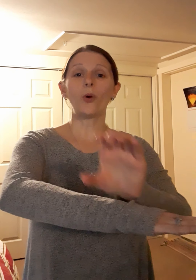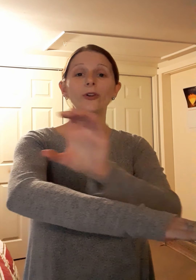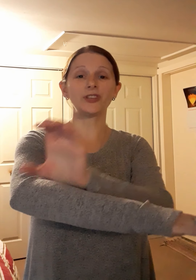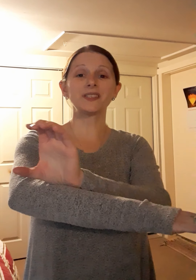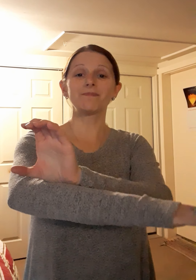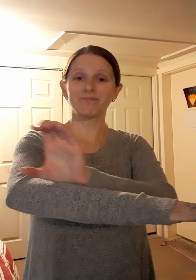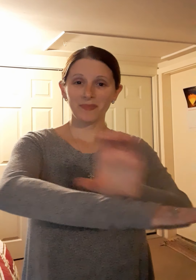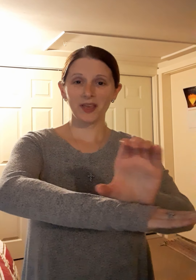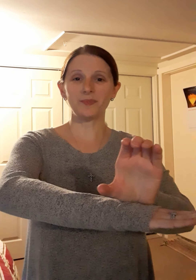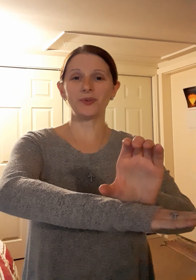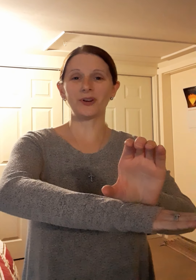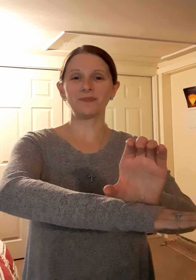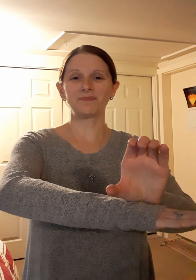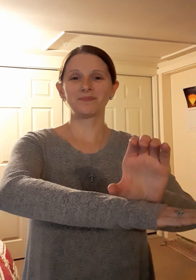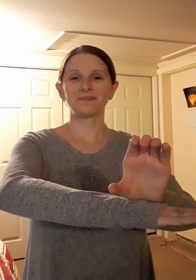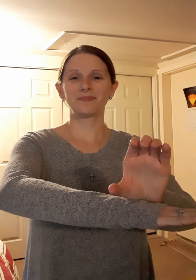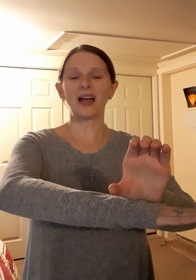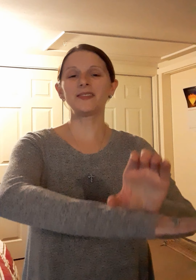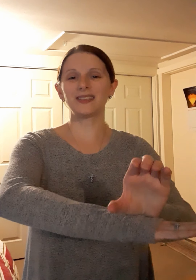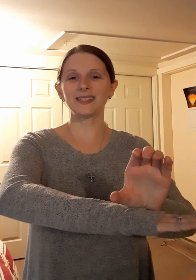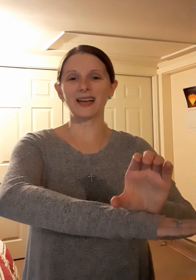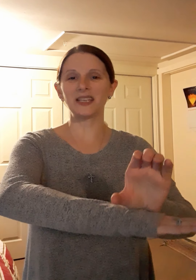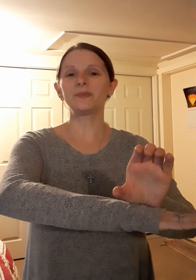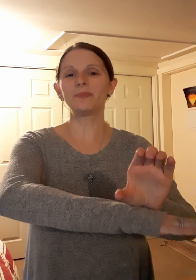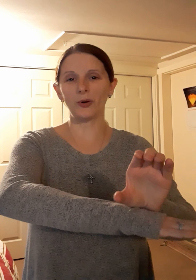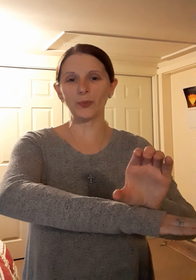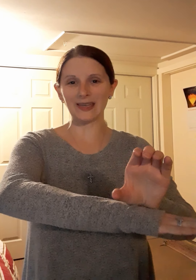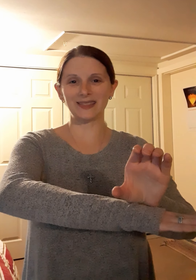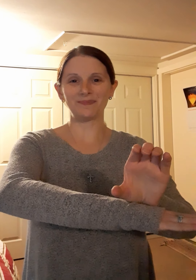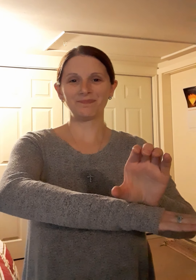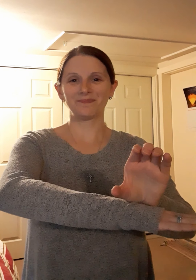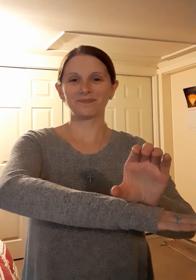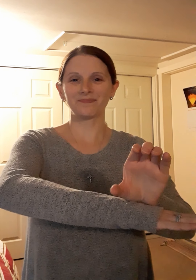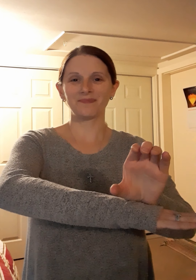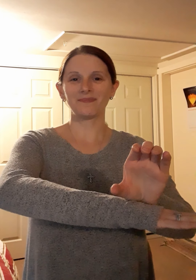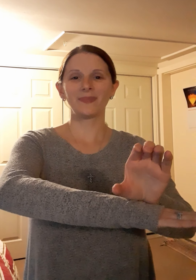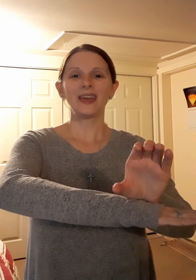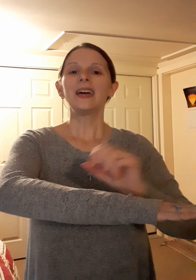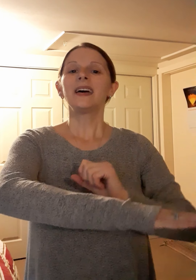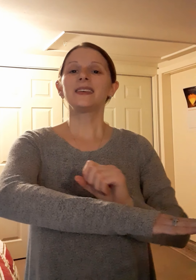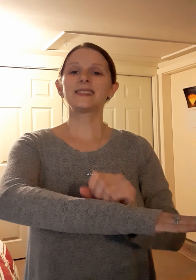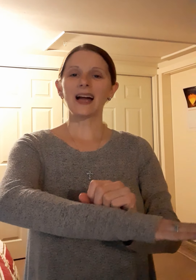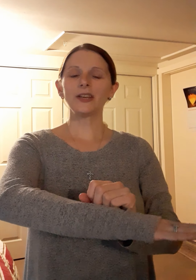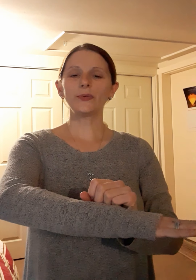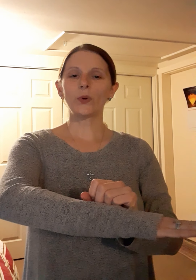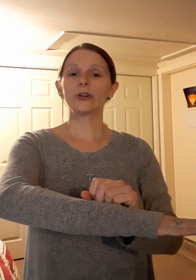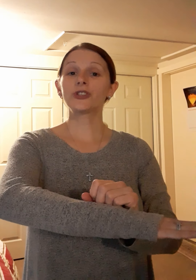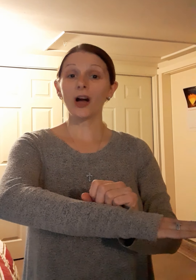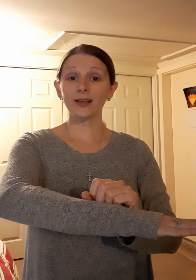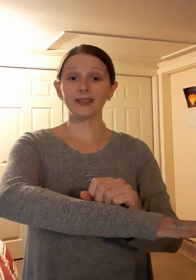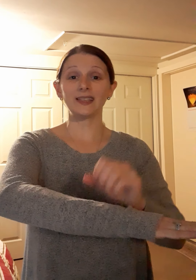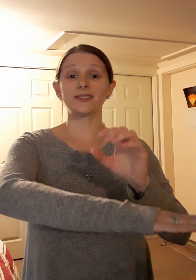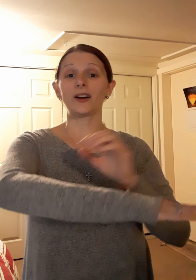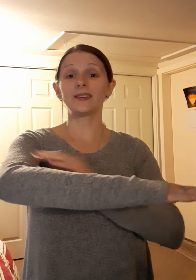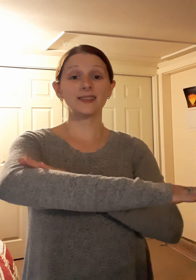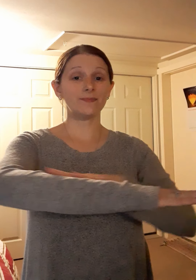Or just computer. I've seen it signed both ways. The sign for chocolate is done